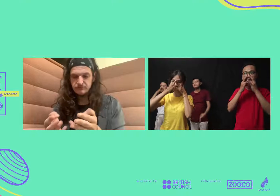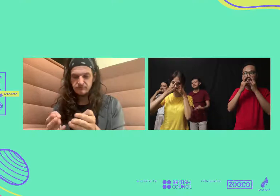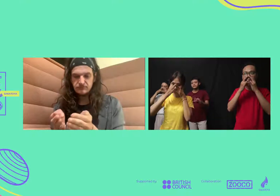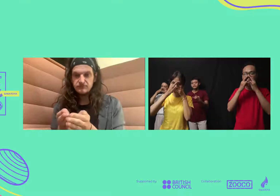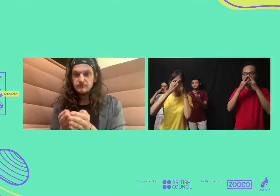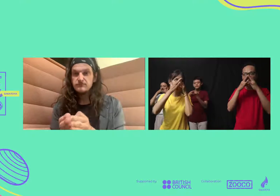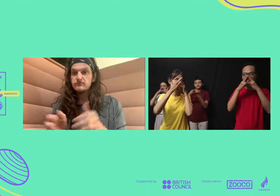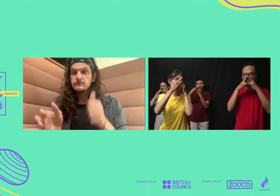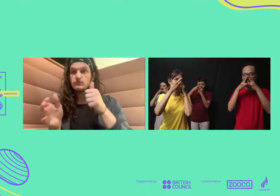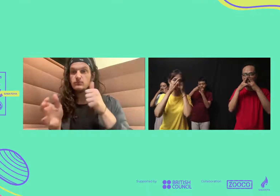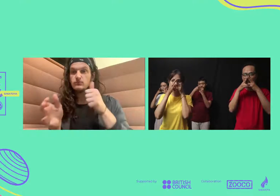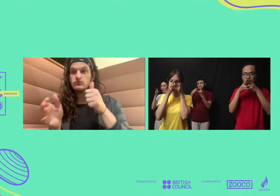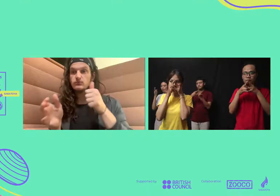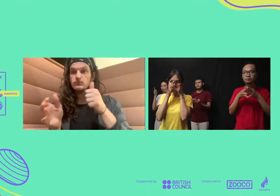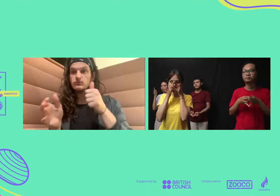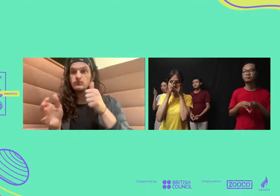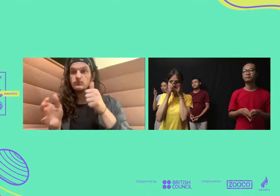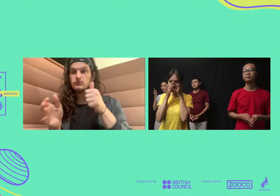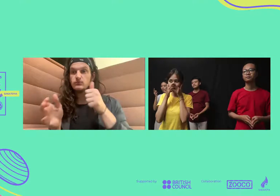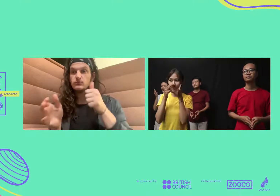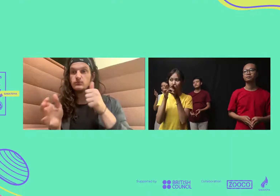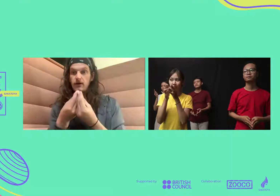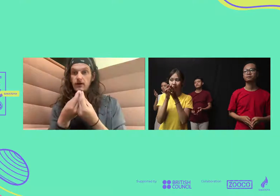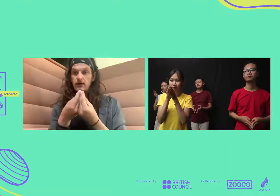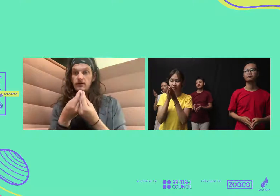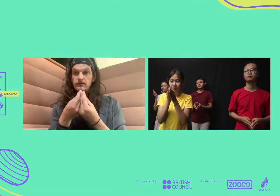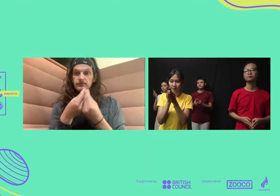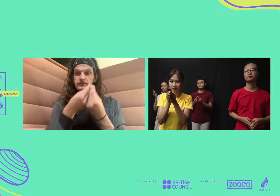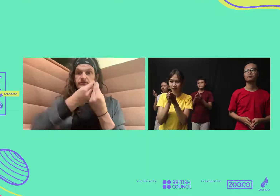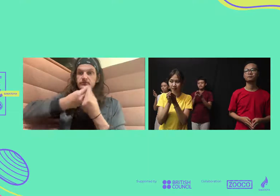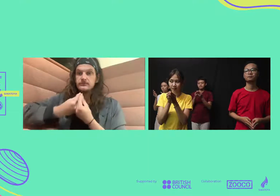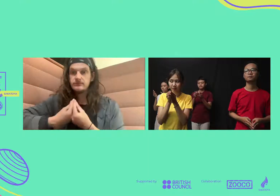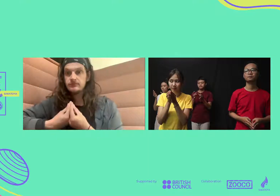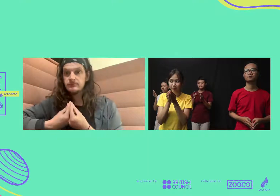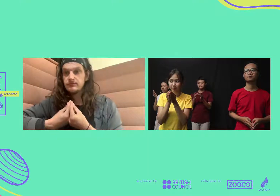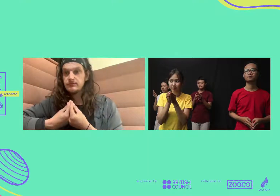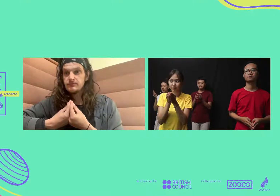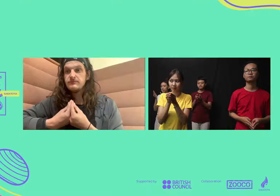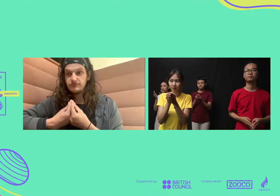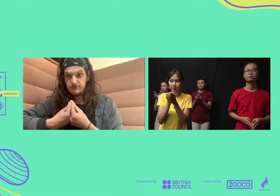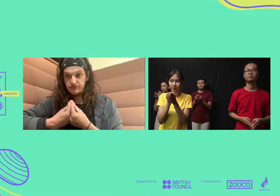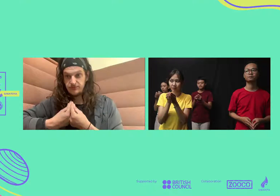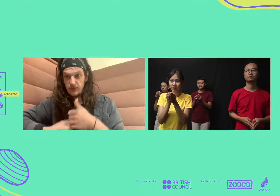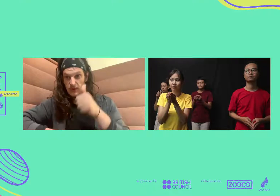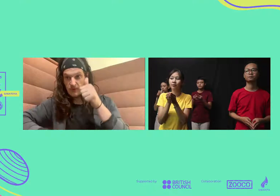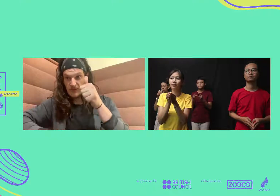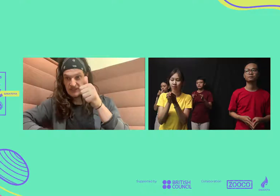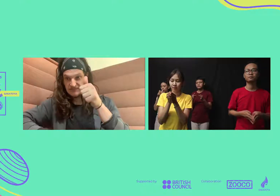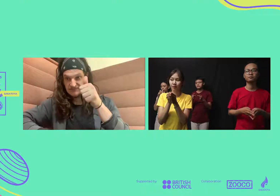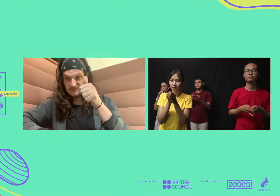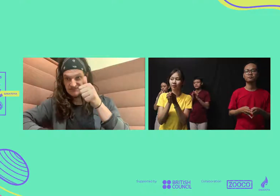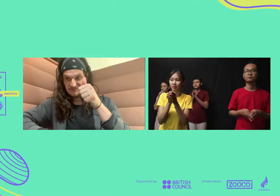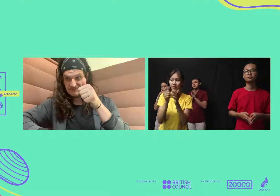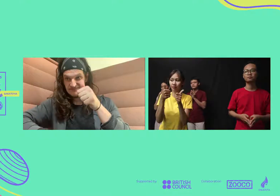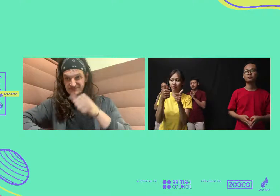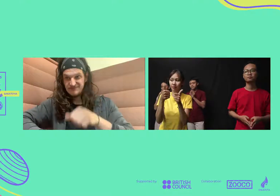Okay, so have a go. See if you can make something. So we can do it together, okay?